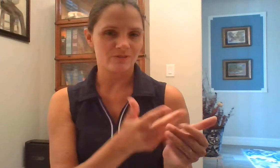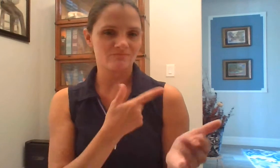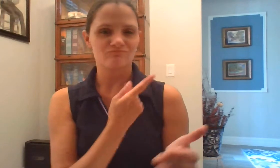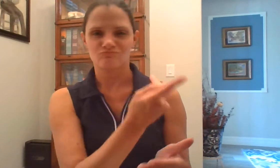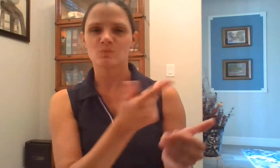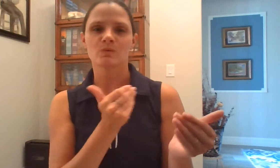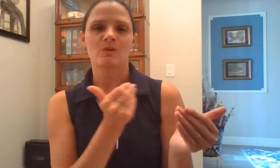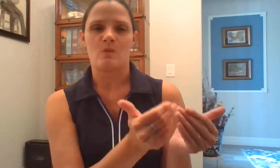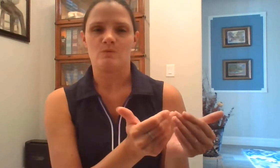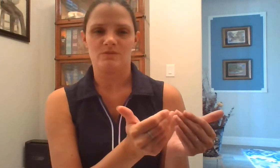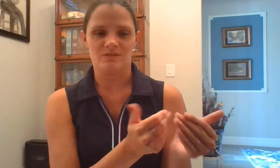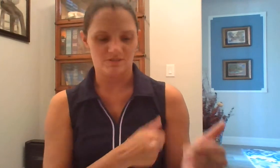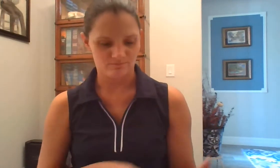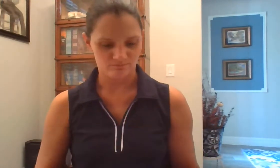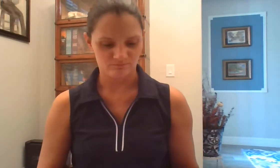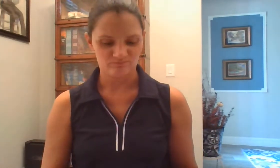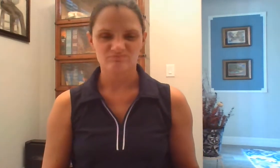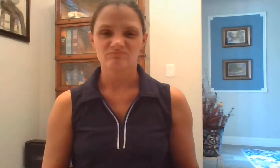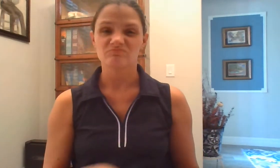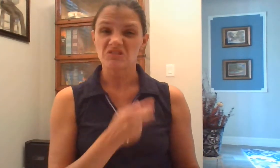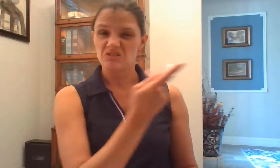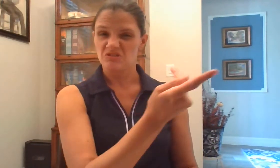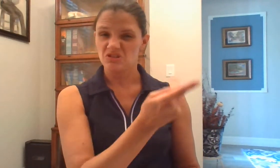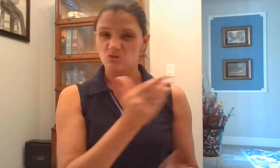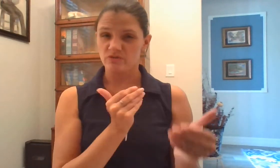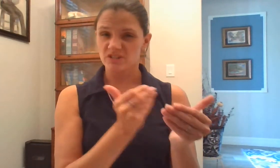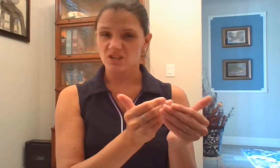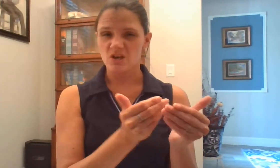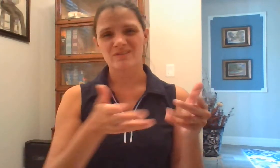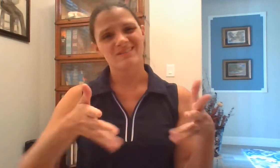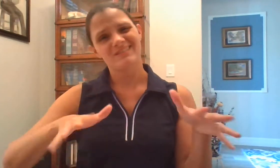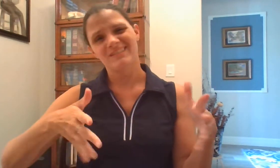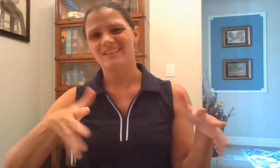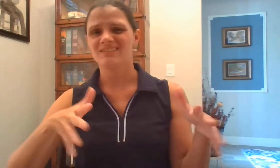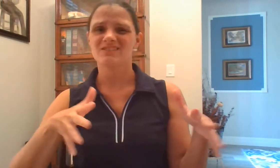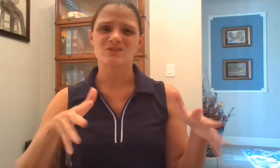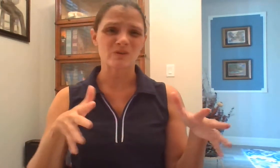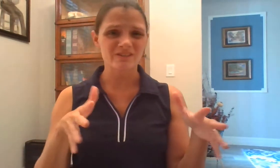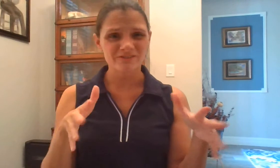two of us close yeah sort of